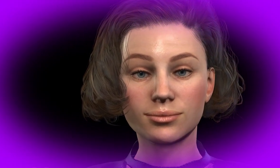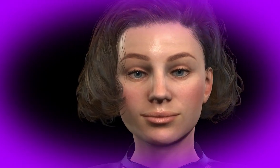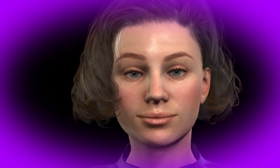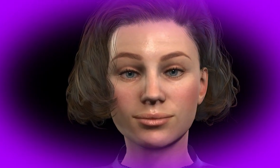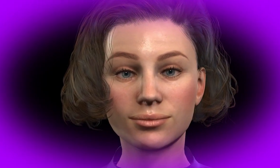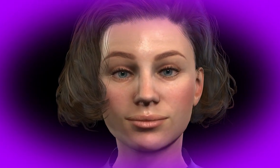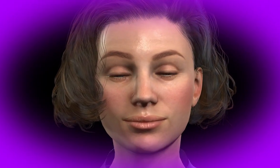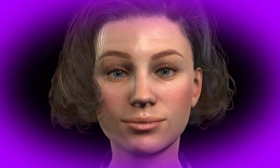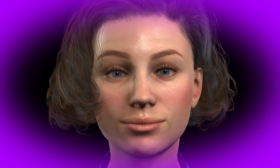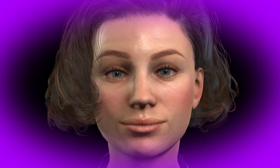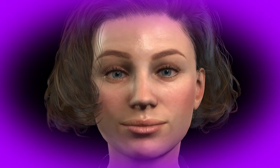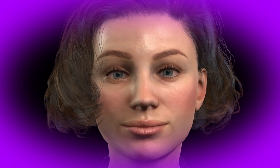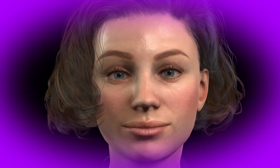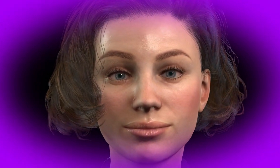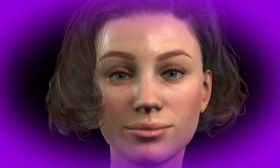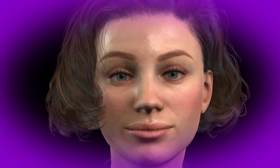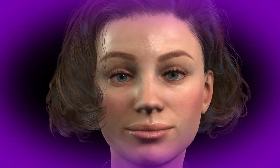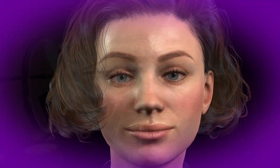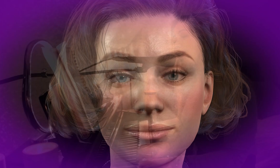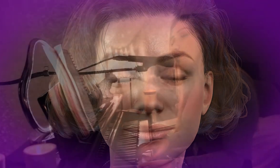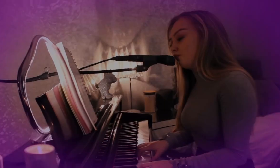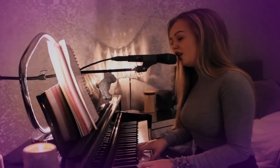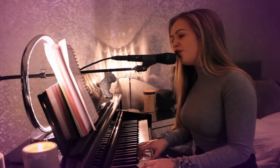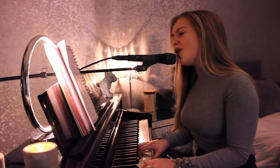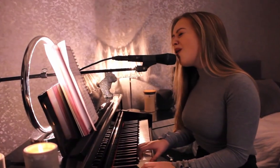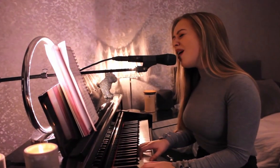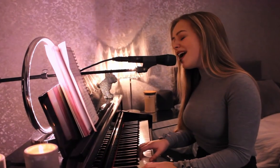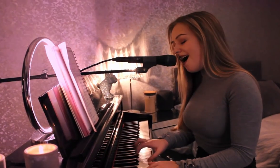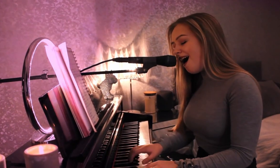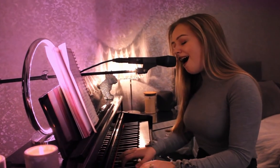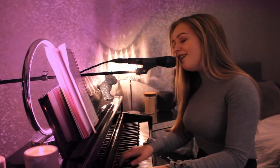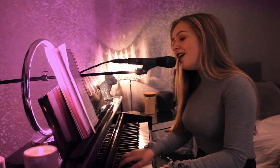but you're not here to get me through it